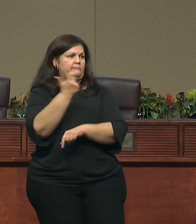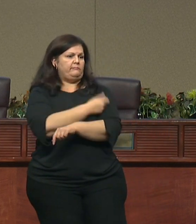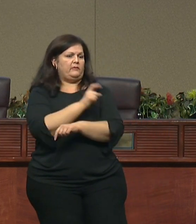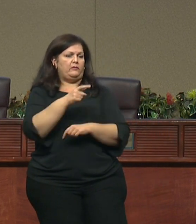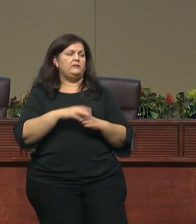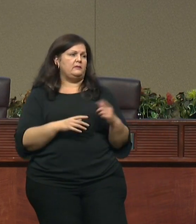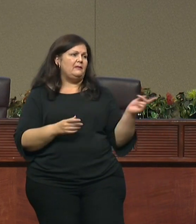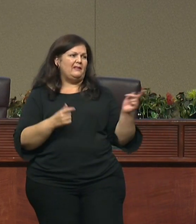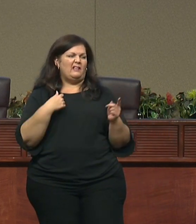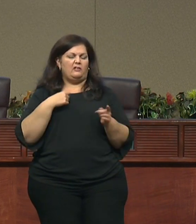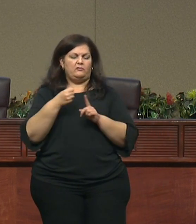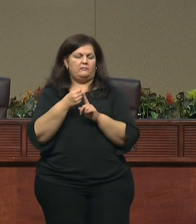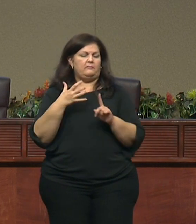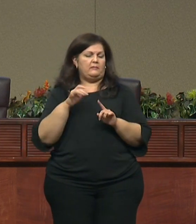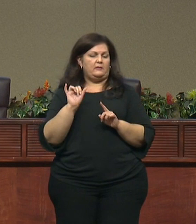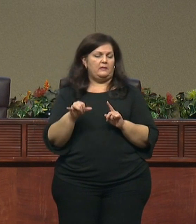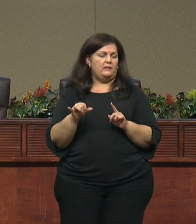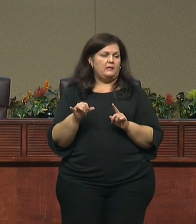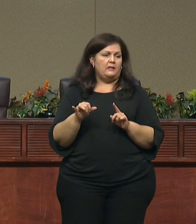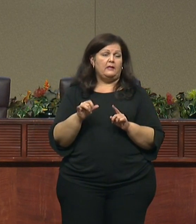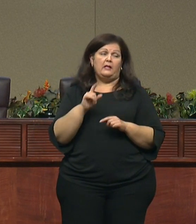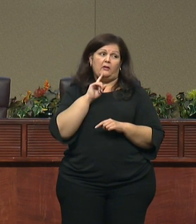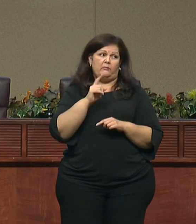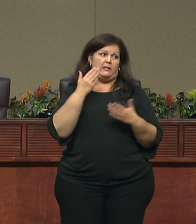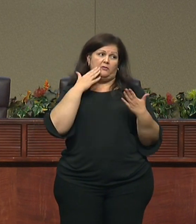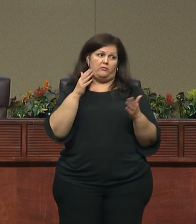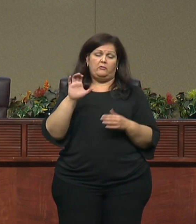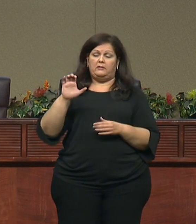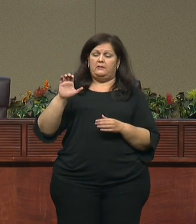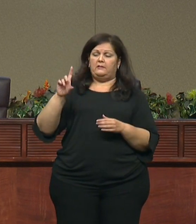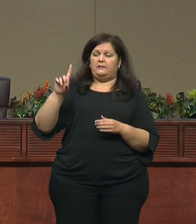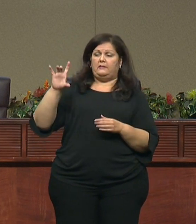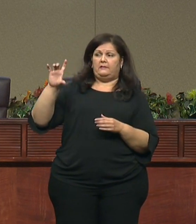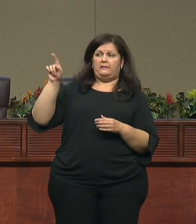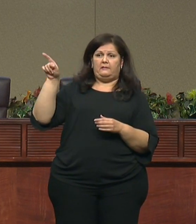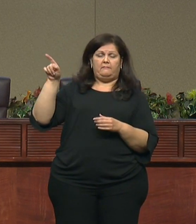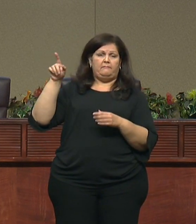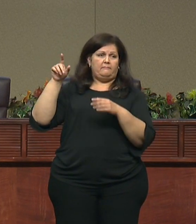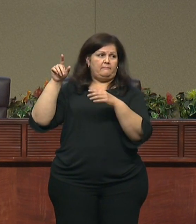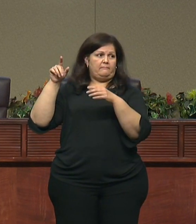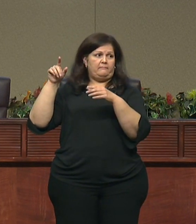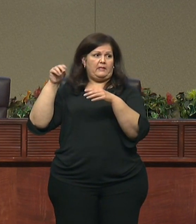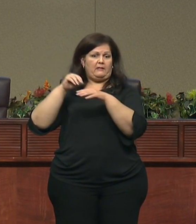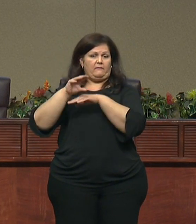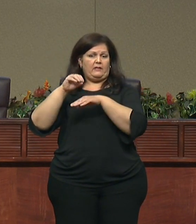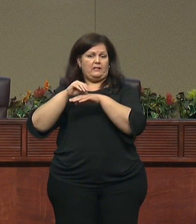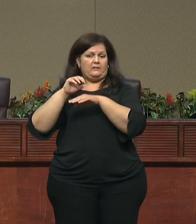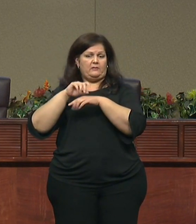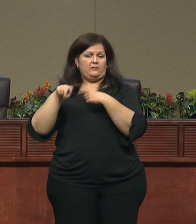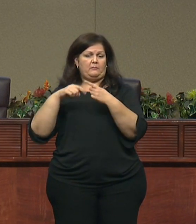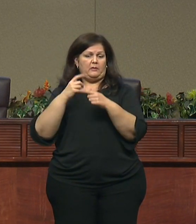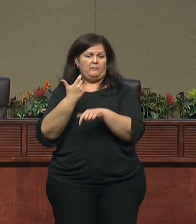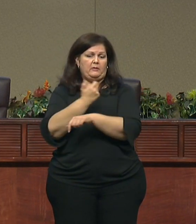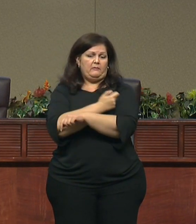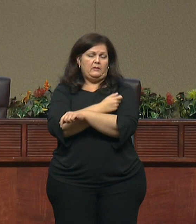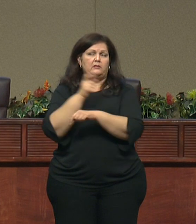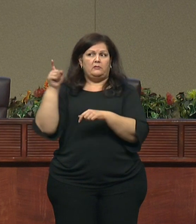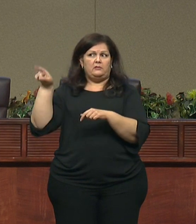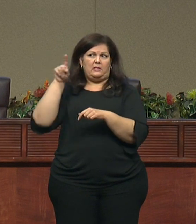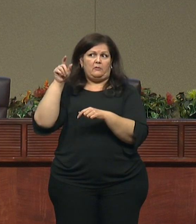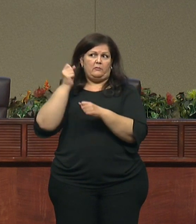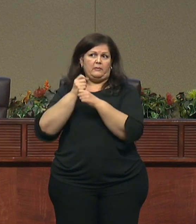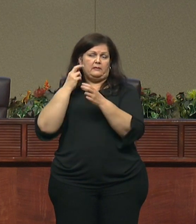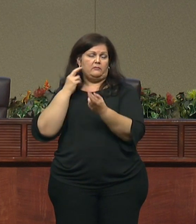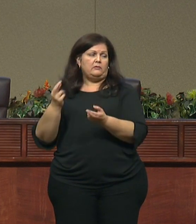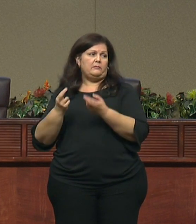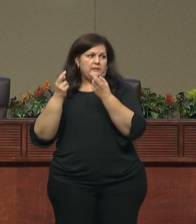So I just talked a little bit about that. I really don't know. The CDC advisory on immunization will make those recommendations